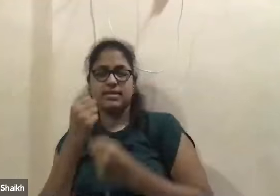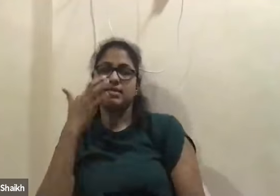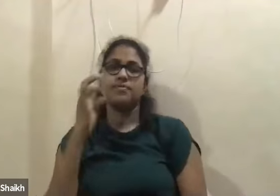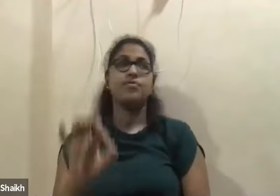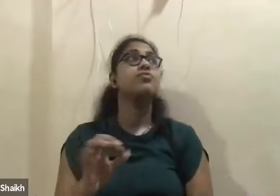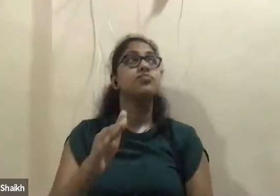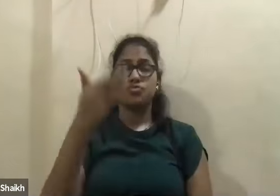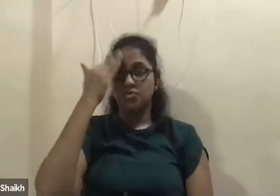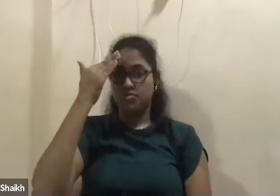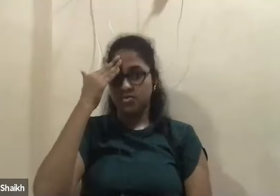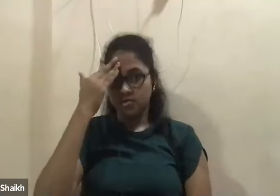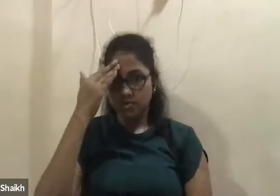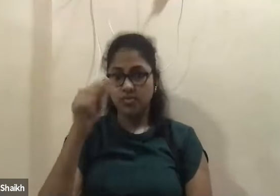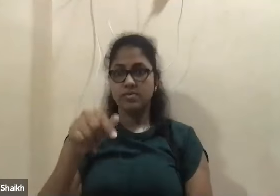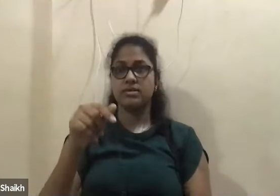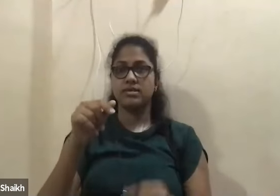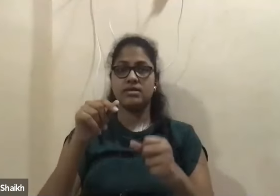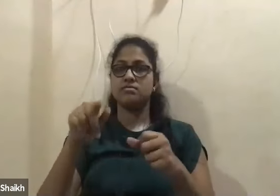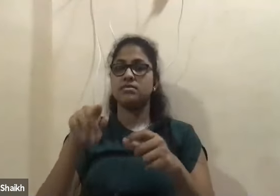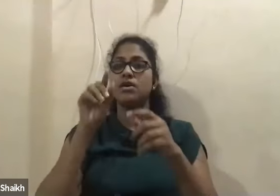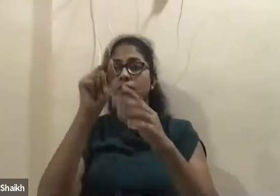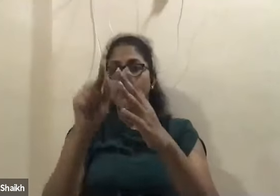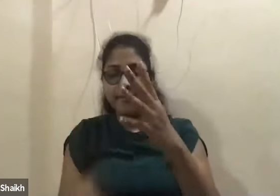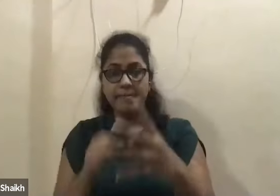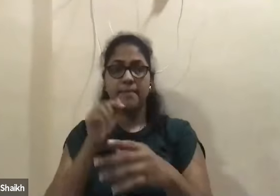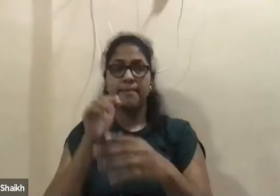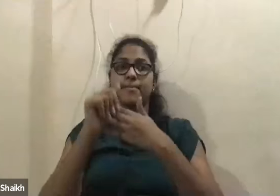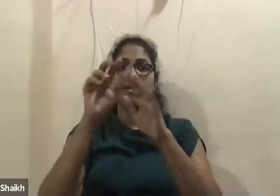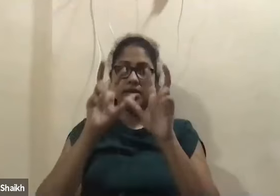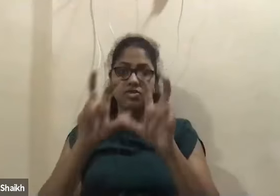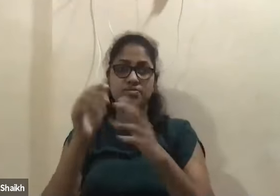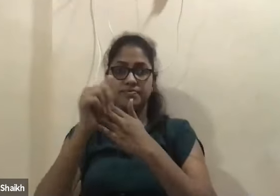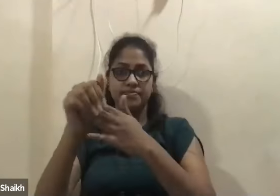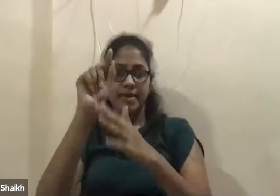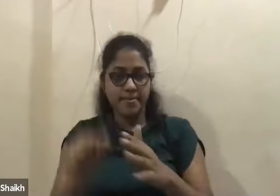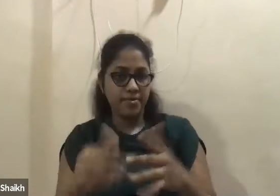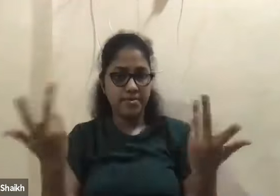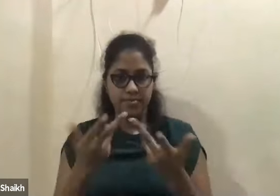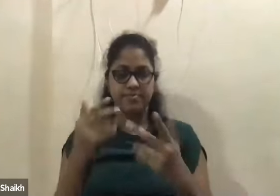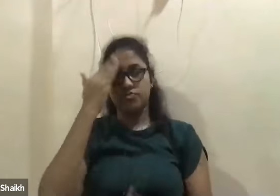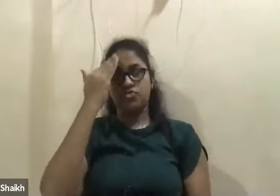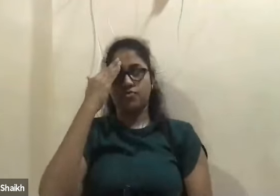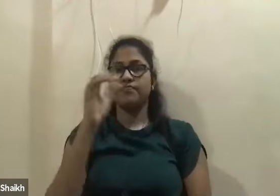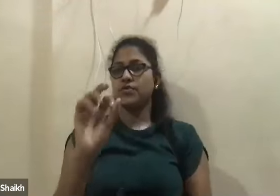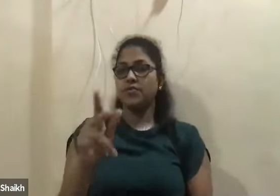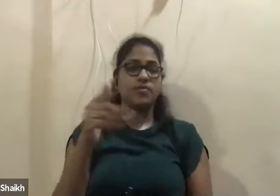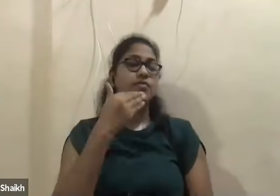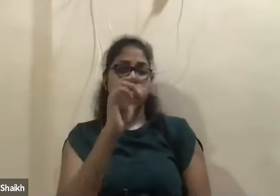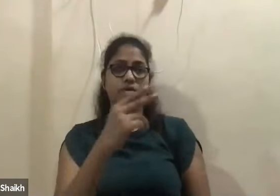about the obligations of the guardian also. All right, thanks. Yeah, Thanks. it'll be very clear. We have a question in